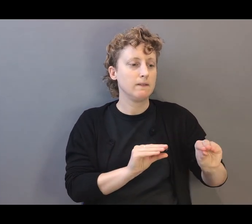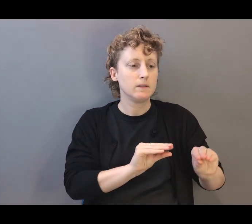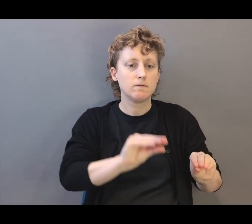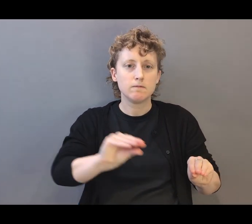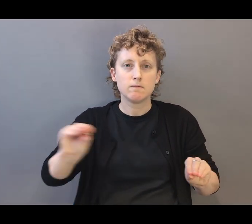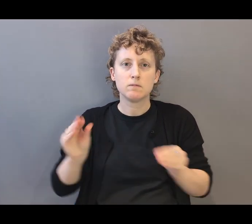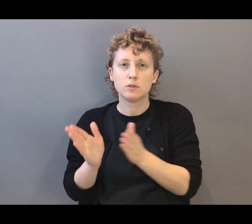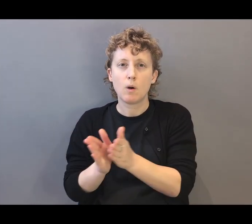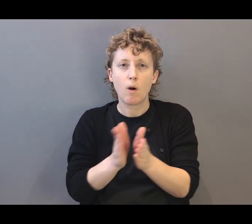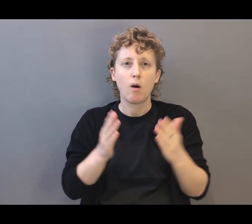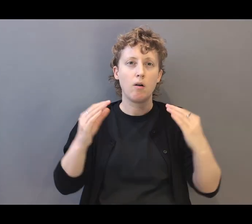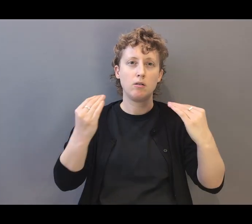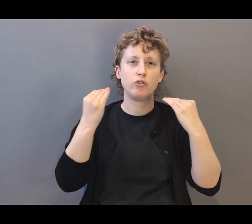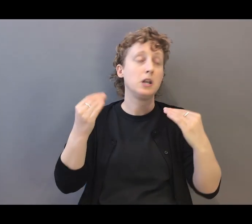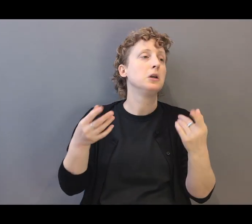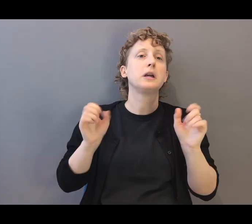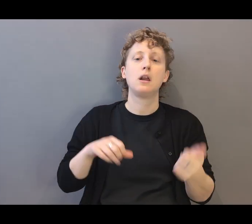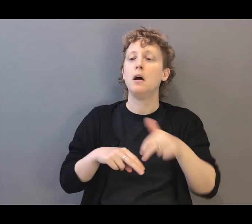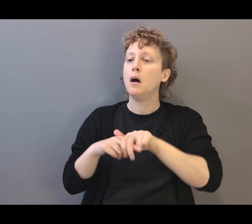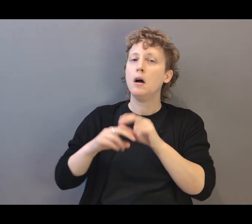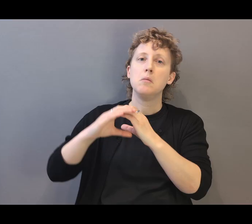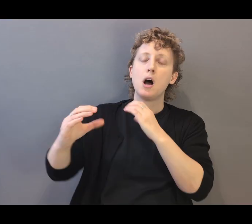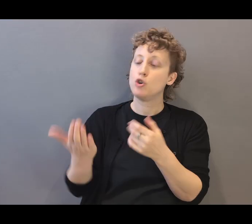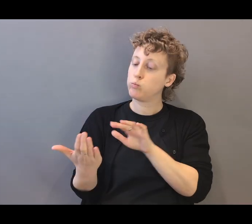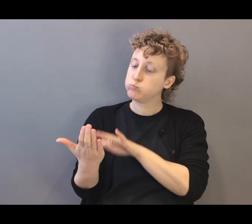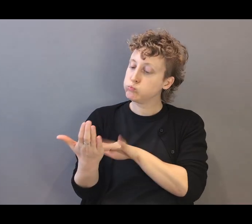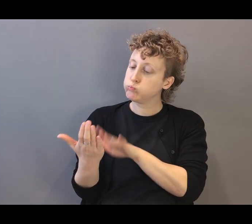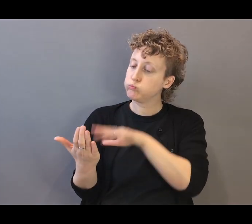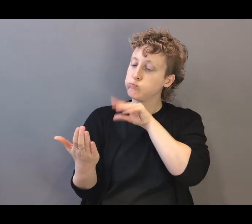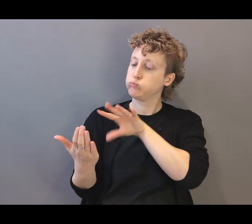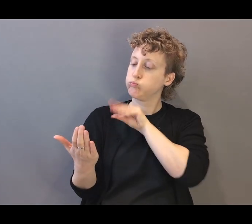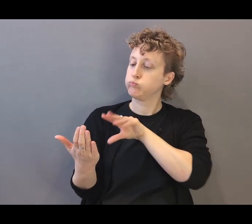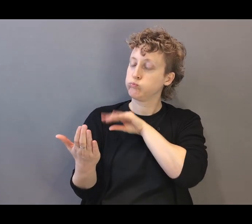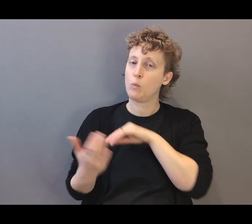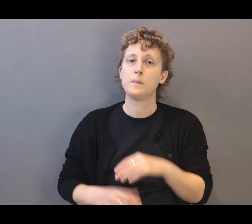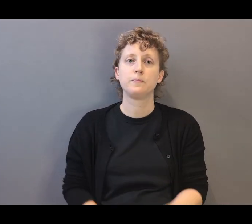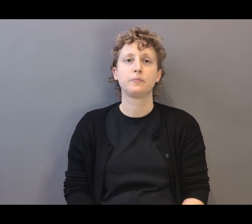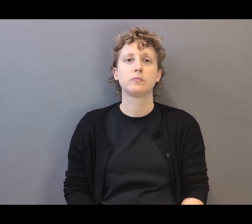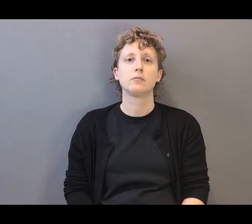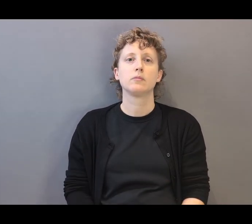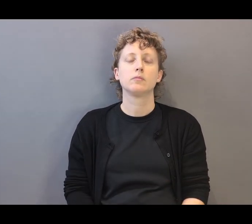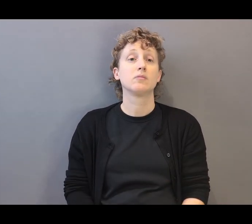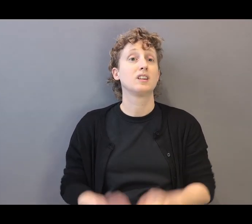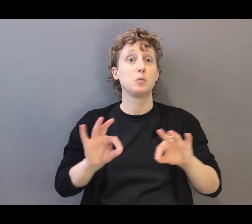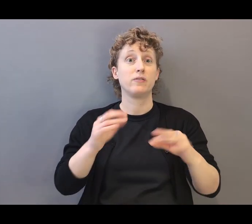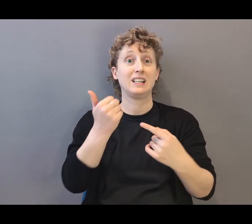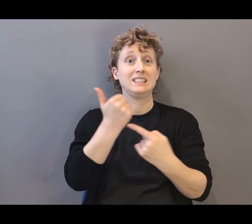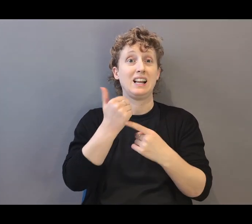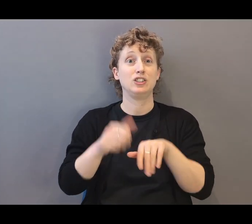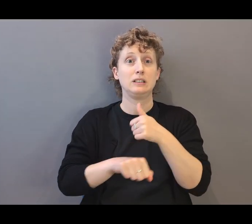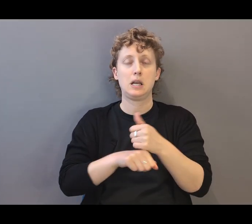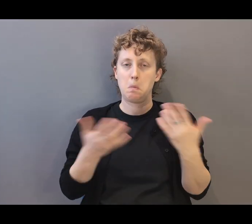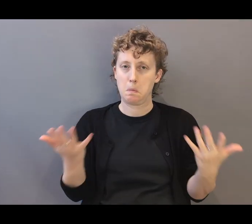to digest on the bus or on the go. And we haven't found the perfect technical setup yet, but the positive feedback